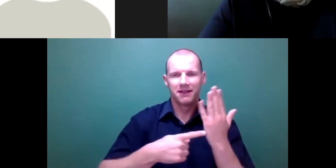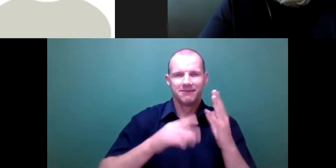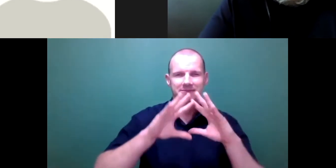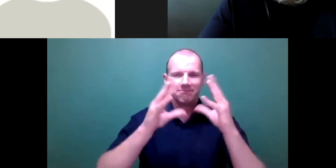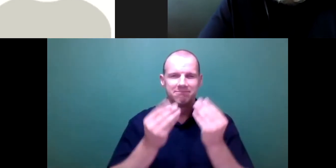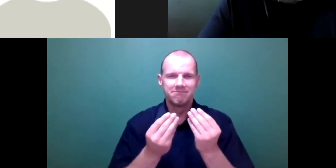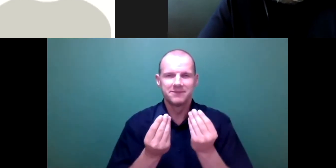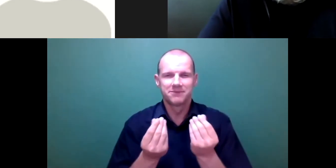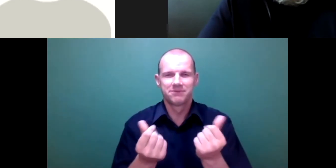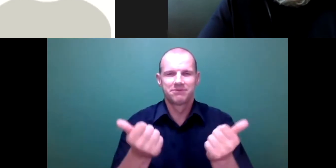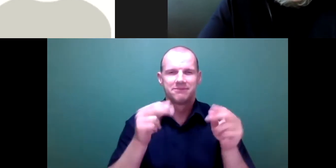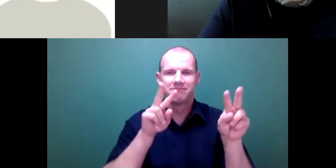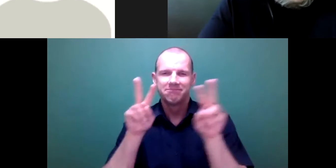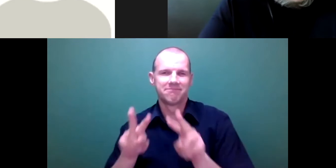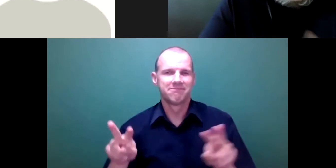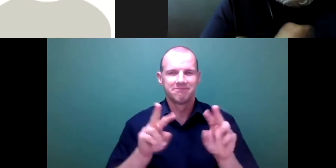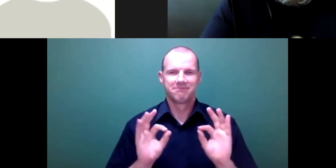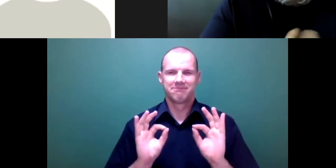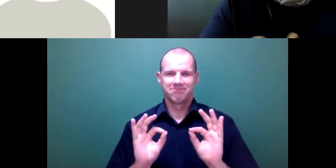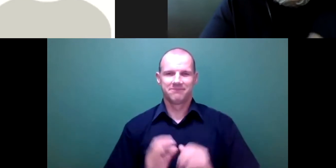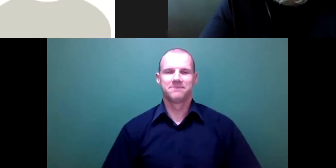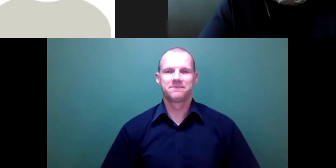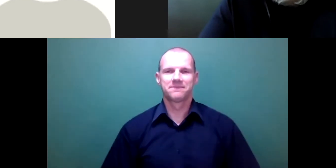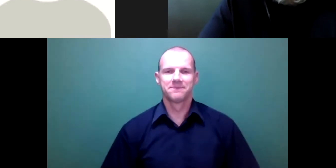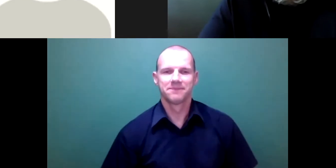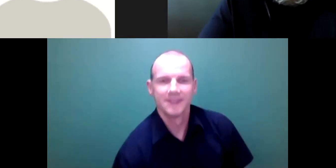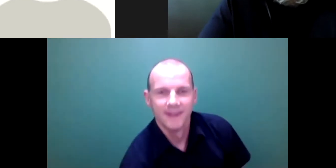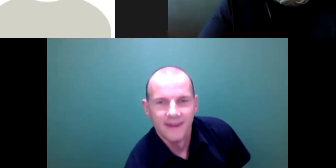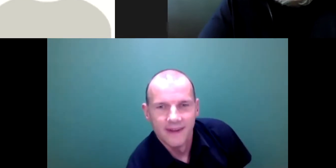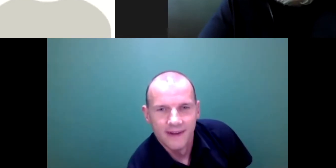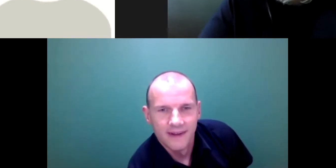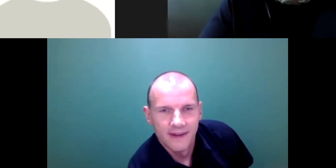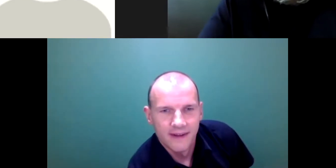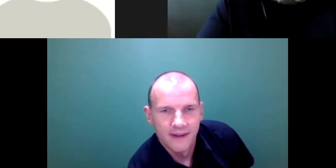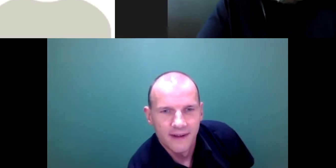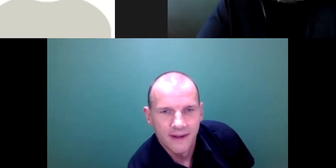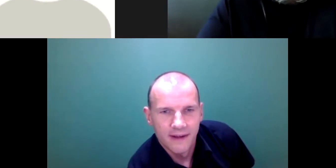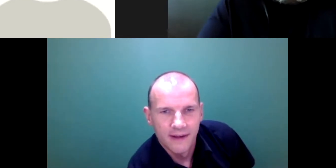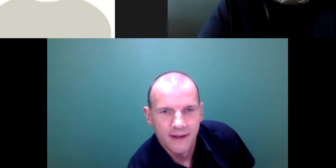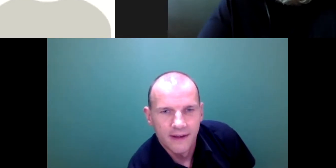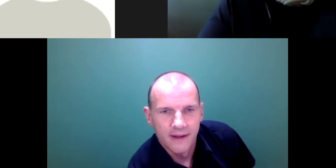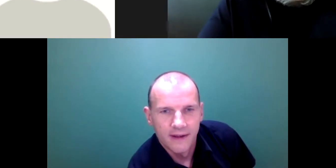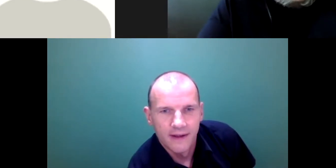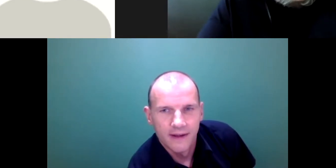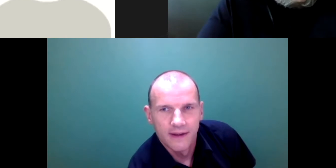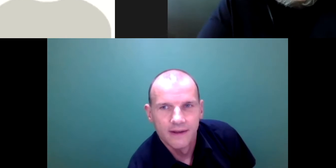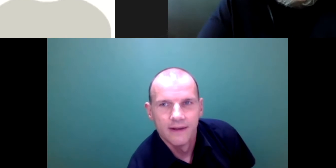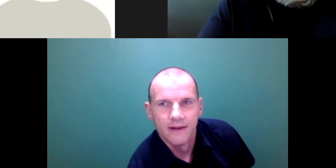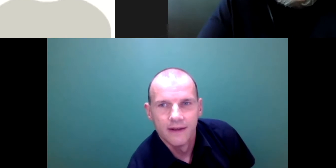see you all. So it's great to see all the presentations that's been presented also.